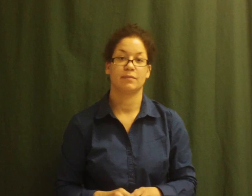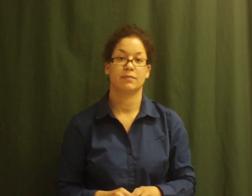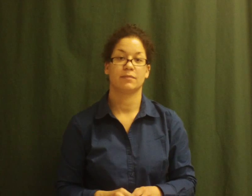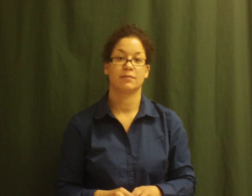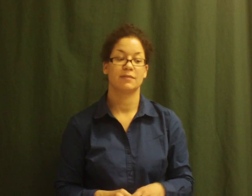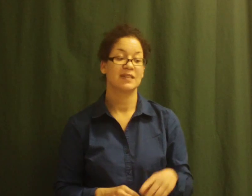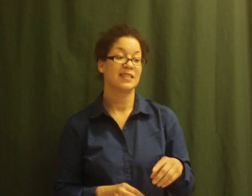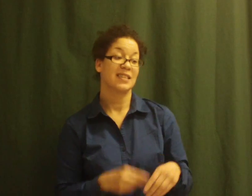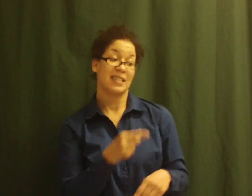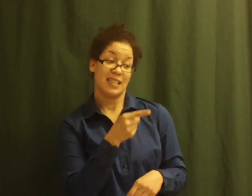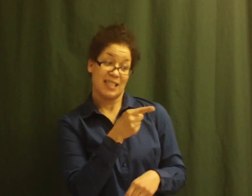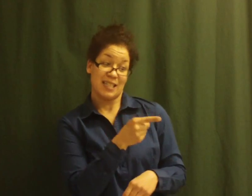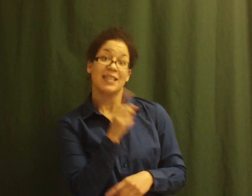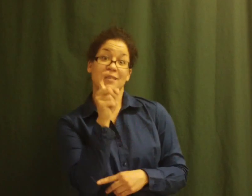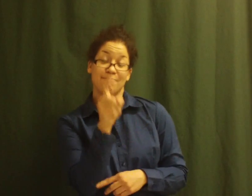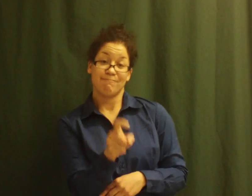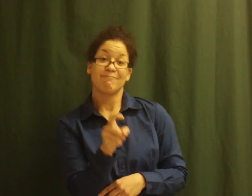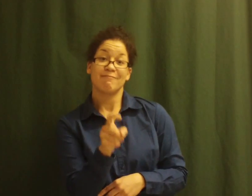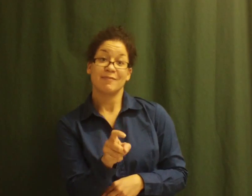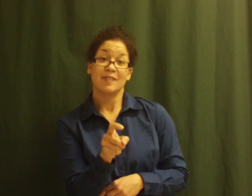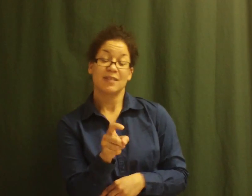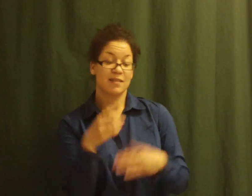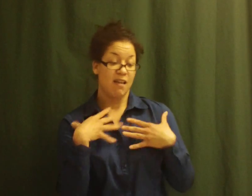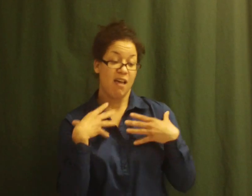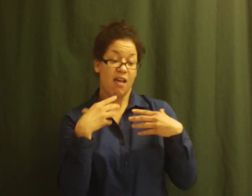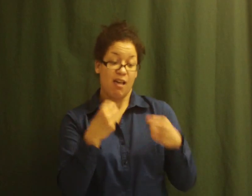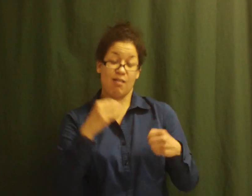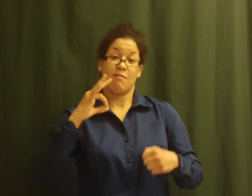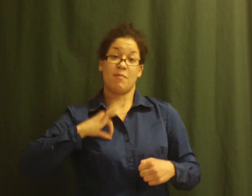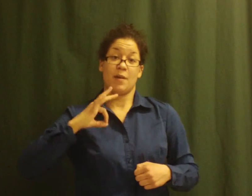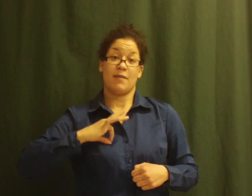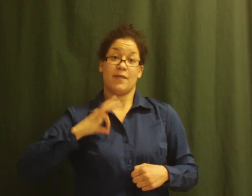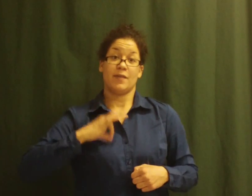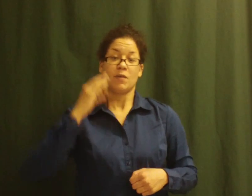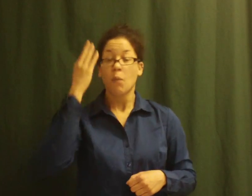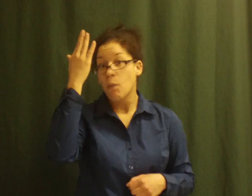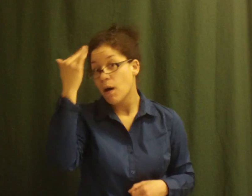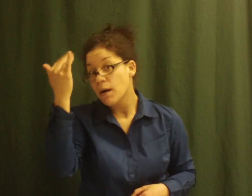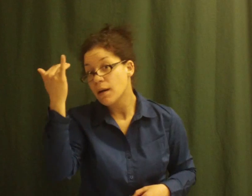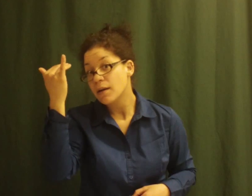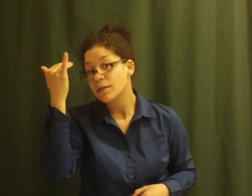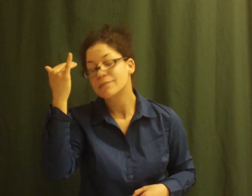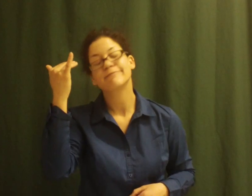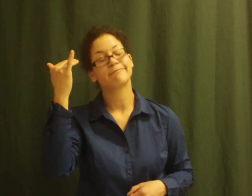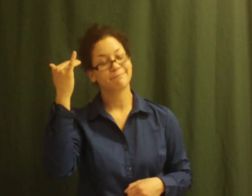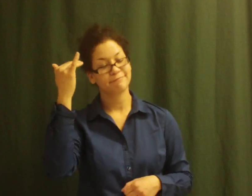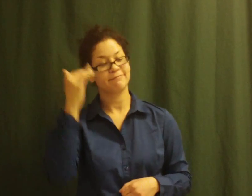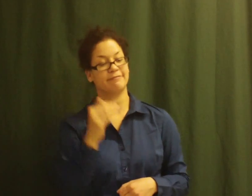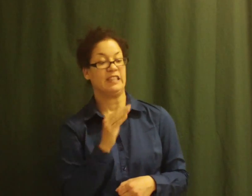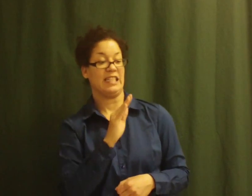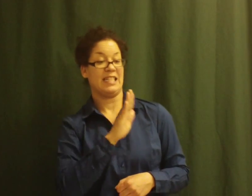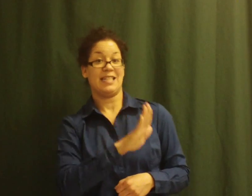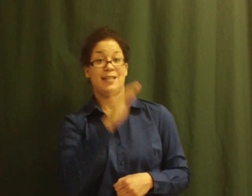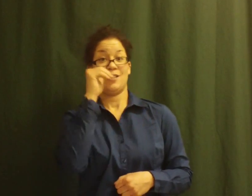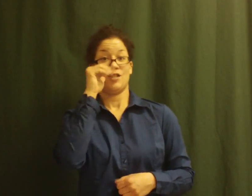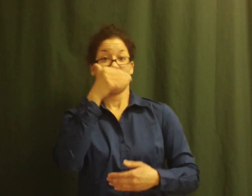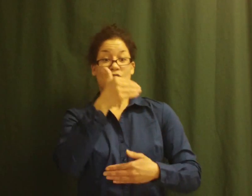He needs the health benefits the job provides because he has a daughter with a serious